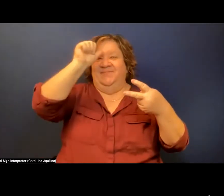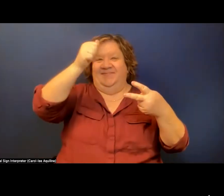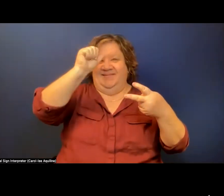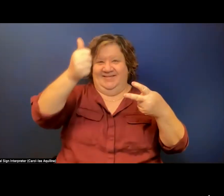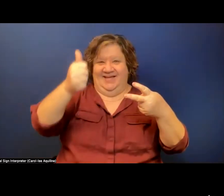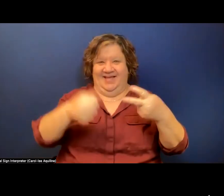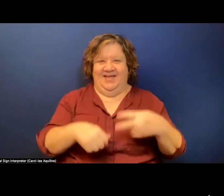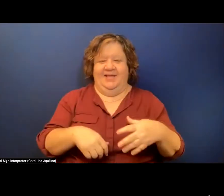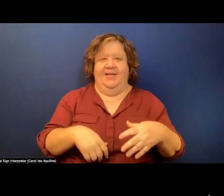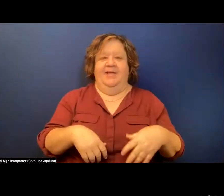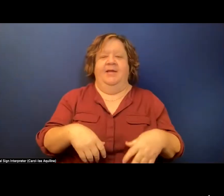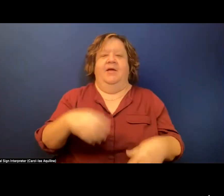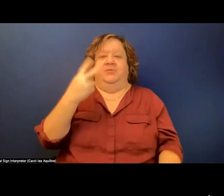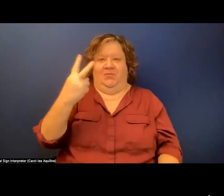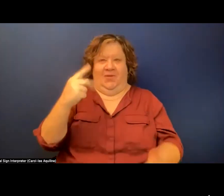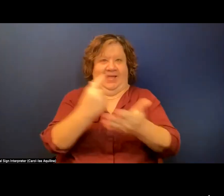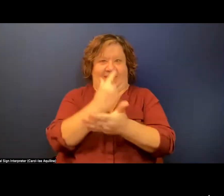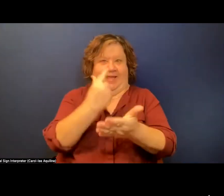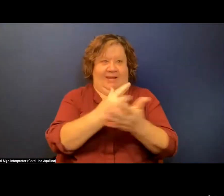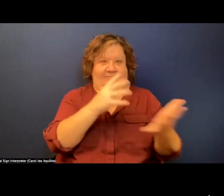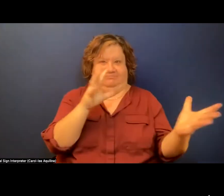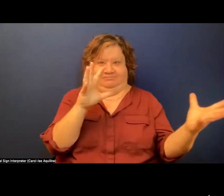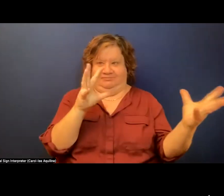total budget of